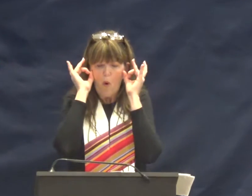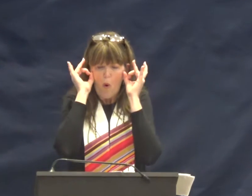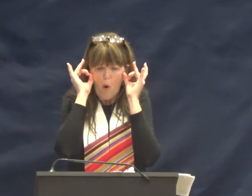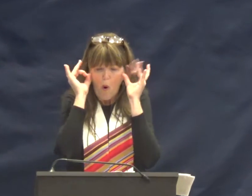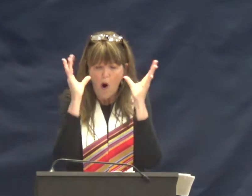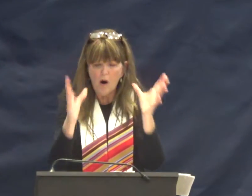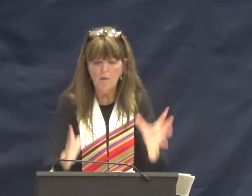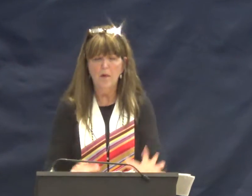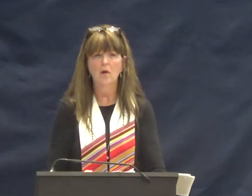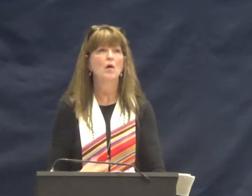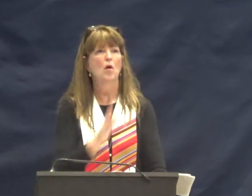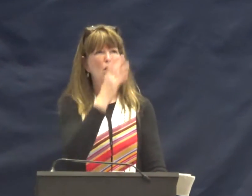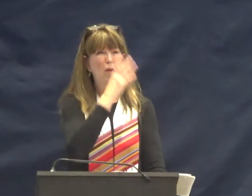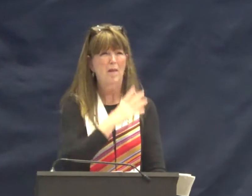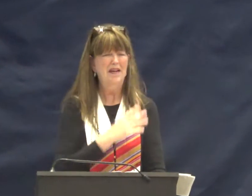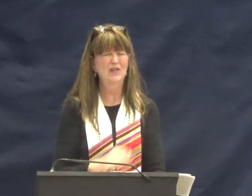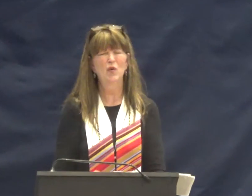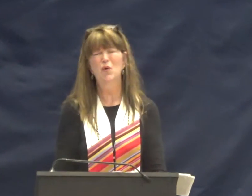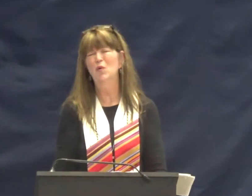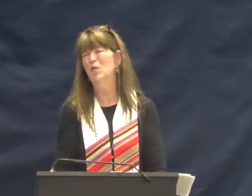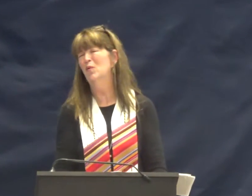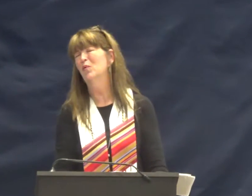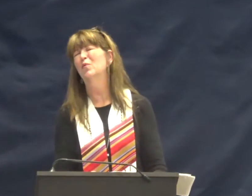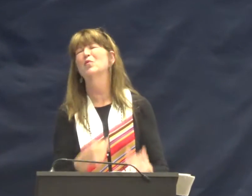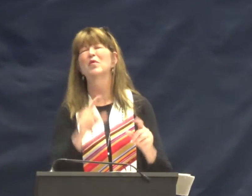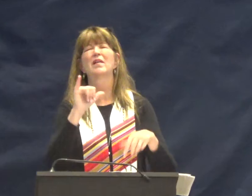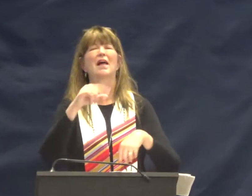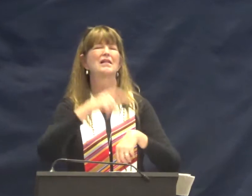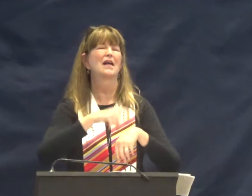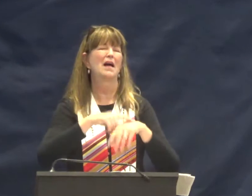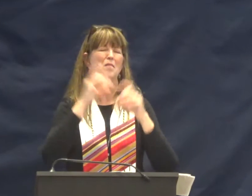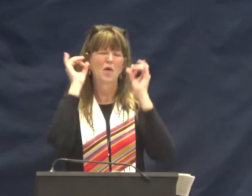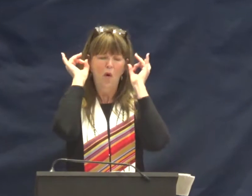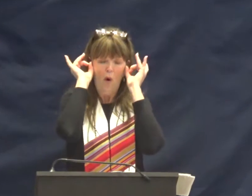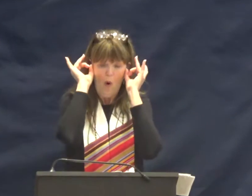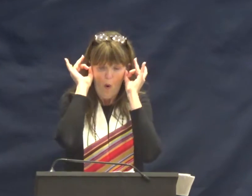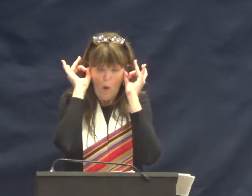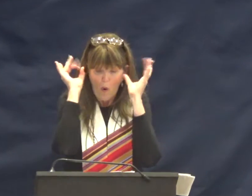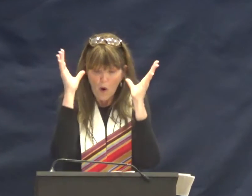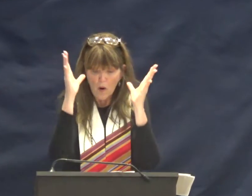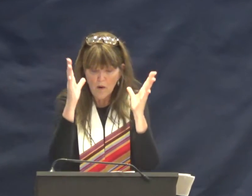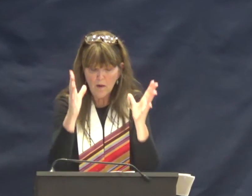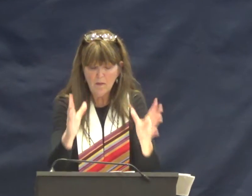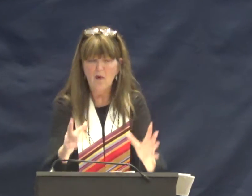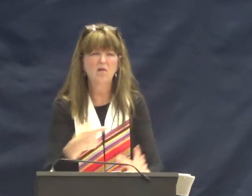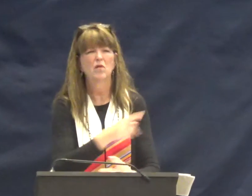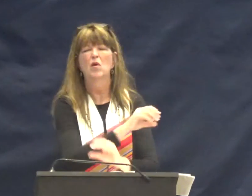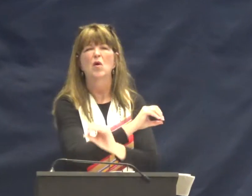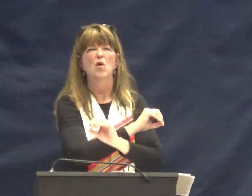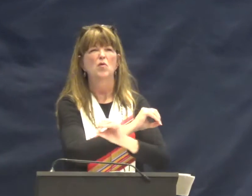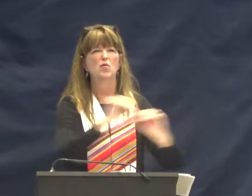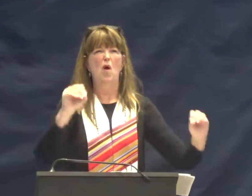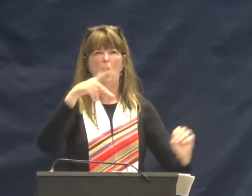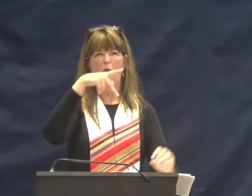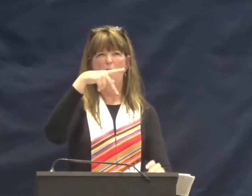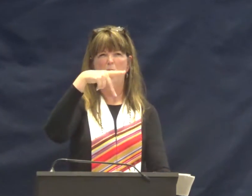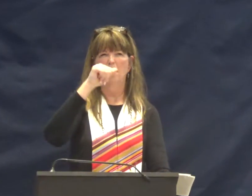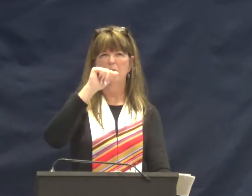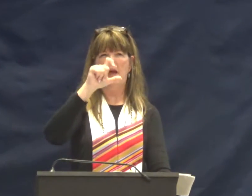absolutely nothing. It was a horrendous sign. Women were subjugated. It was a horrible time for them.